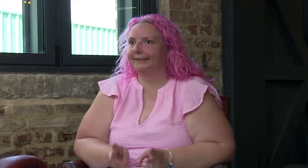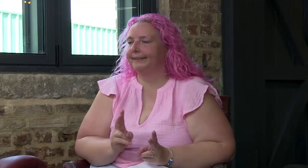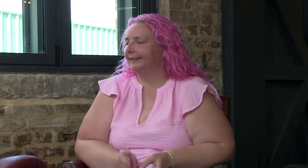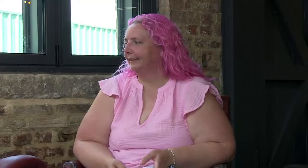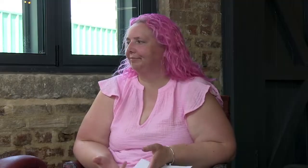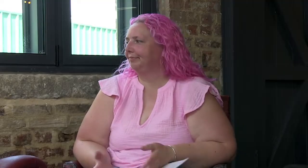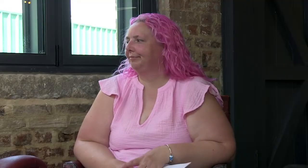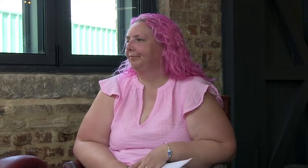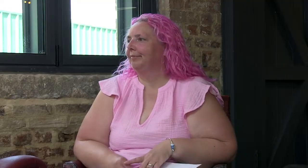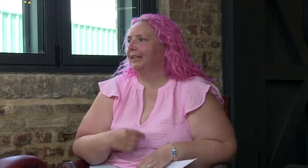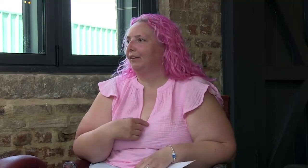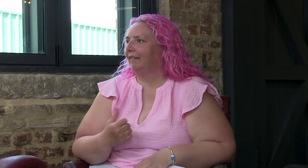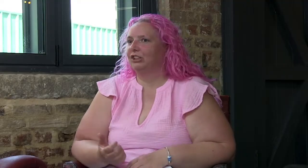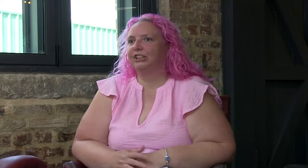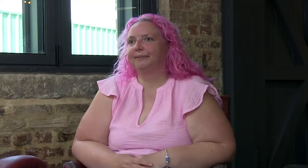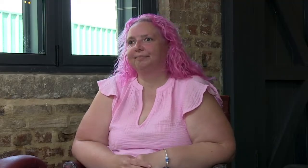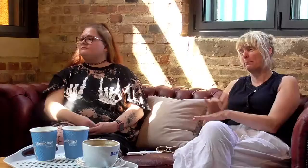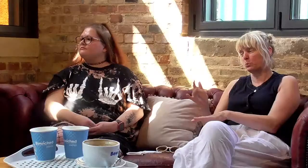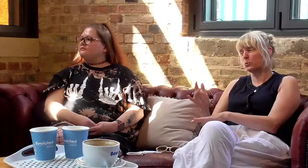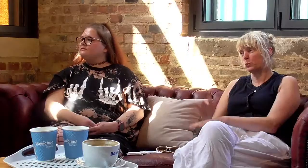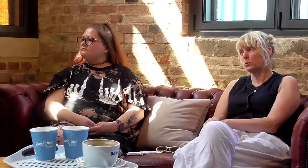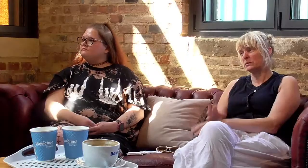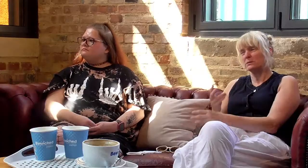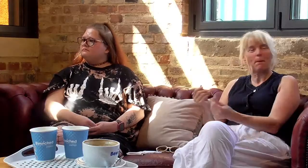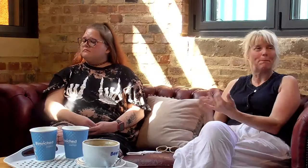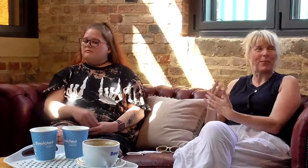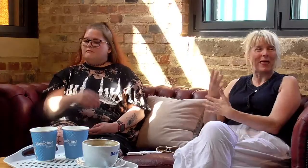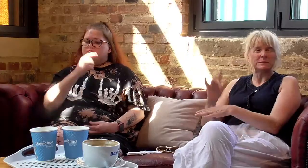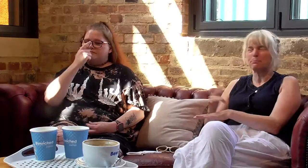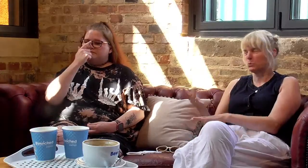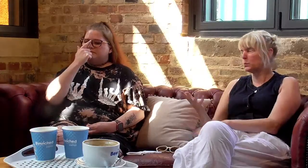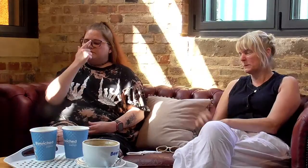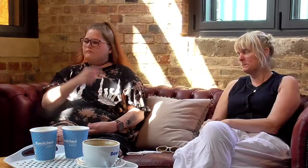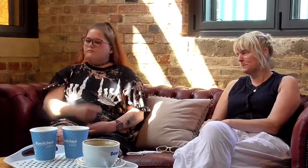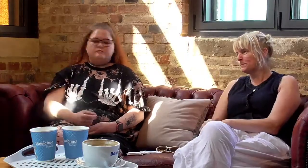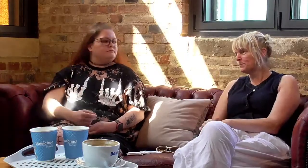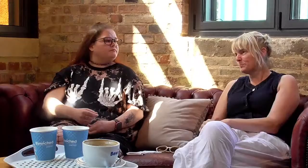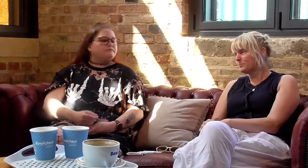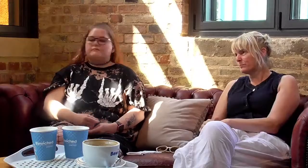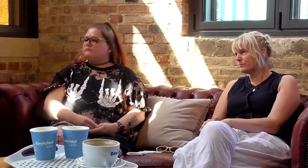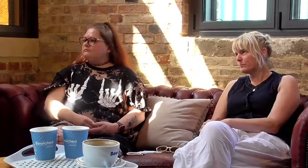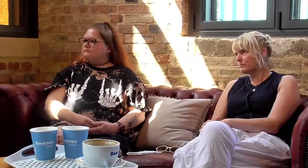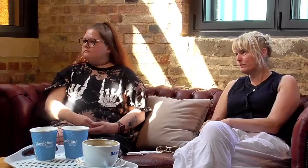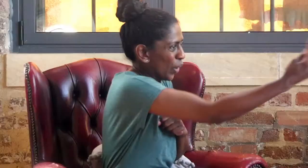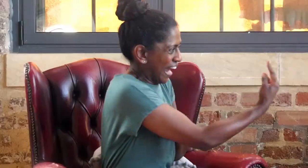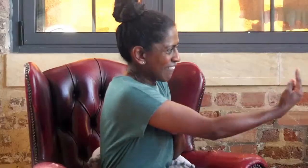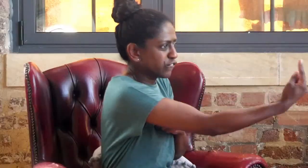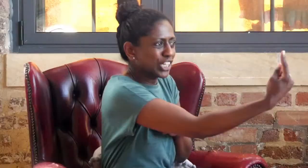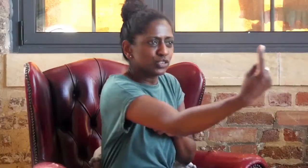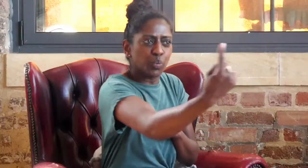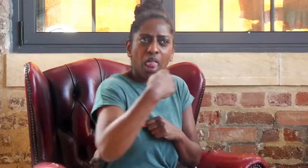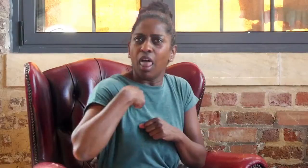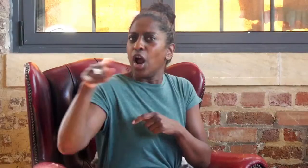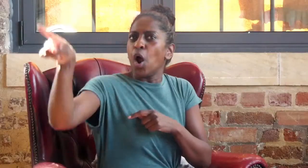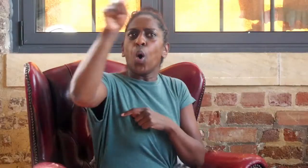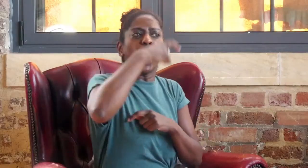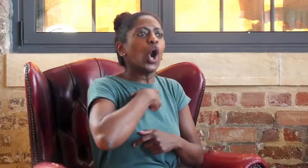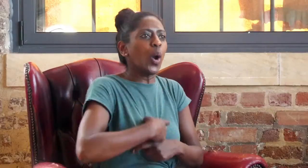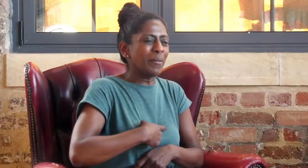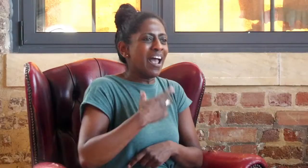So everything else I try just fails, they just die on me. Yeah. Yeah, some plants are very sensitive. Yeah, like so each